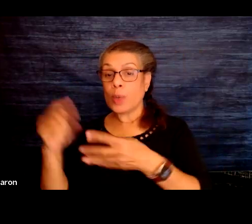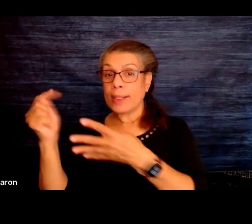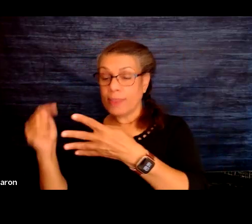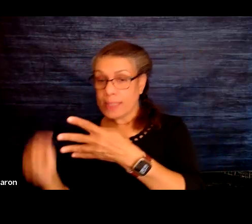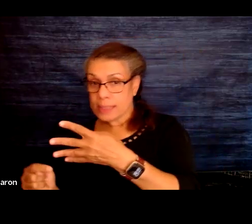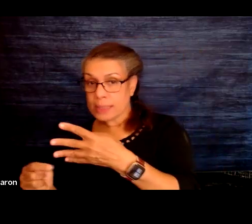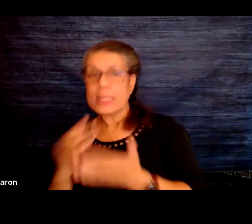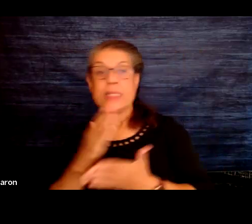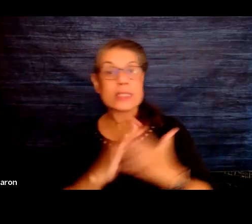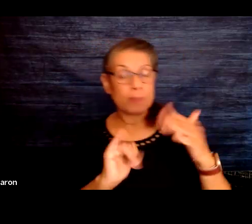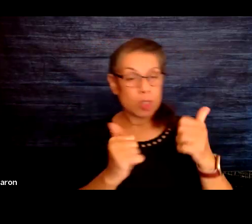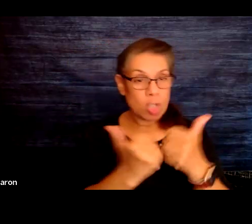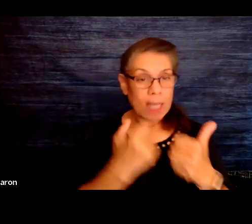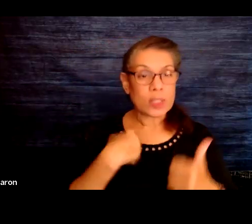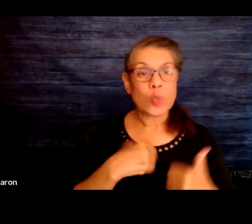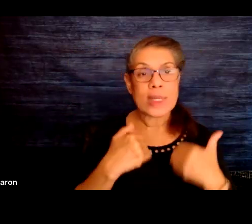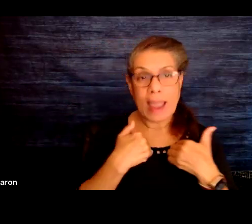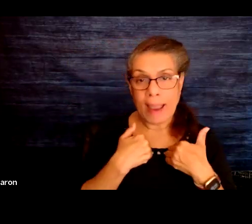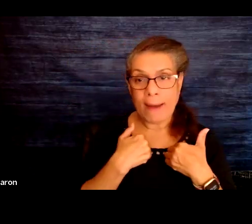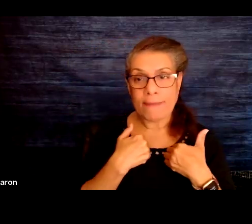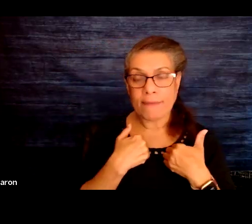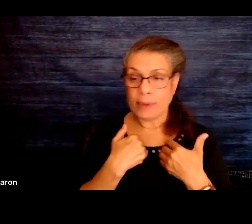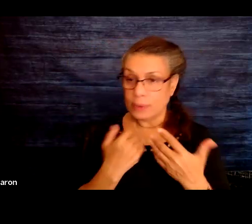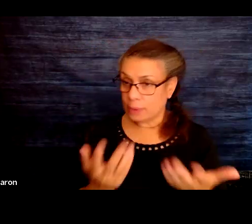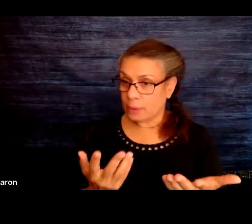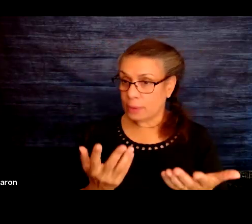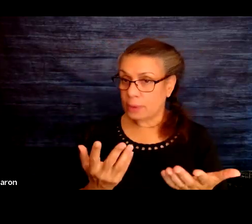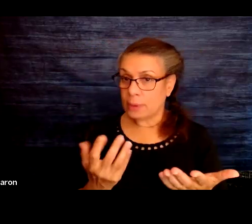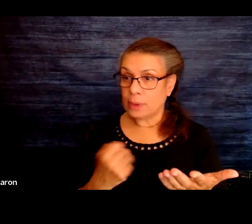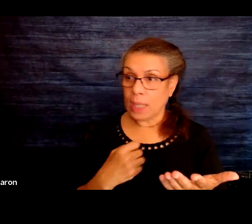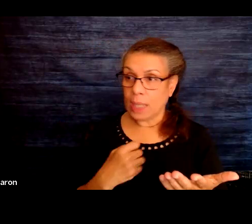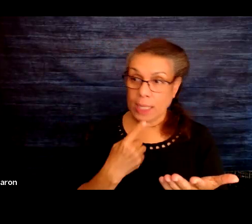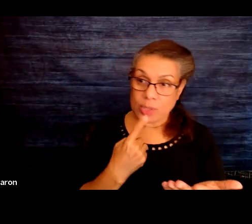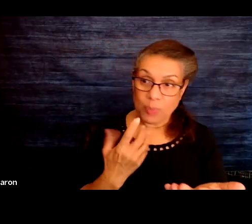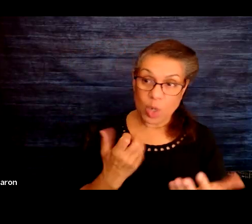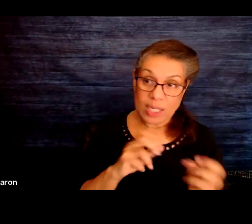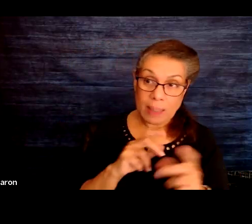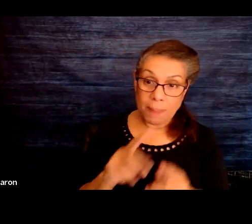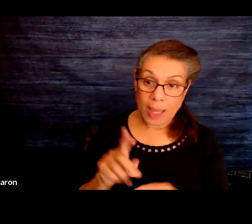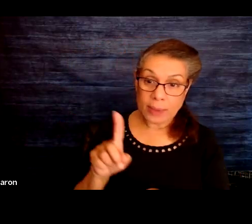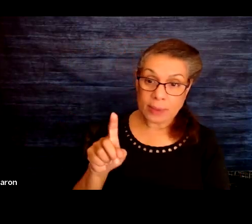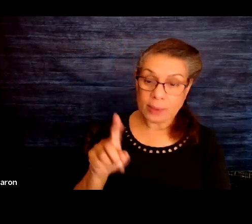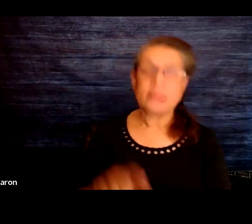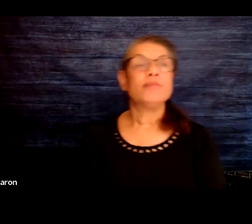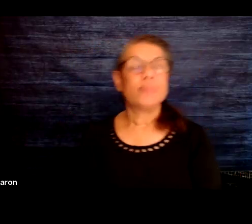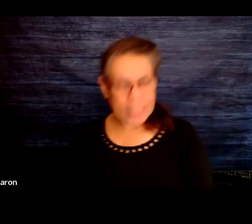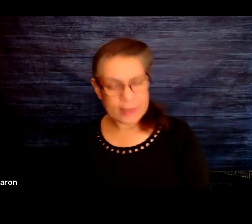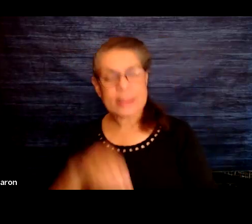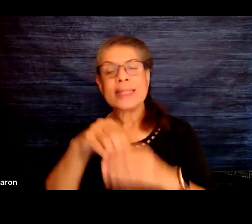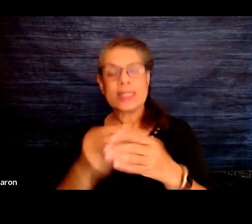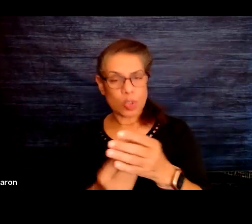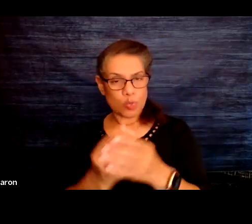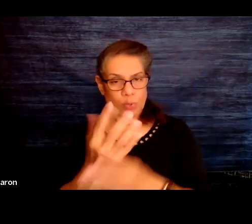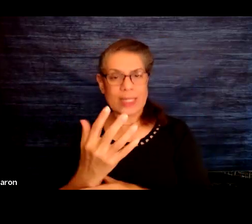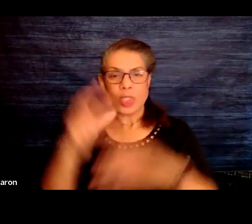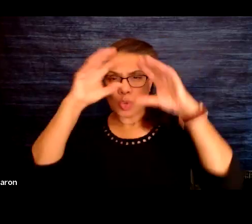the challenges are. Here's what we're going to try to do. I'm sensing you're probably going to say, we'll be back to you. Absolutely. We're going to come back in the spring.